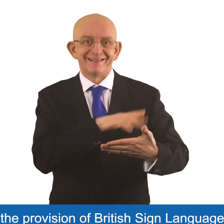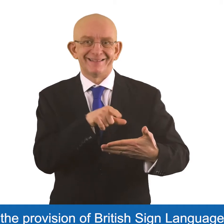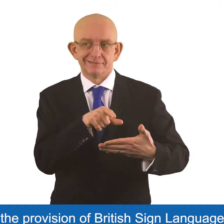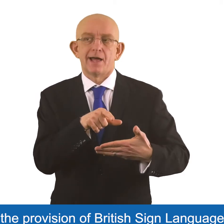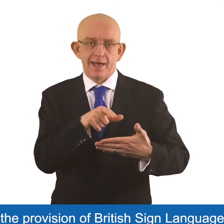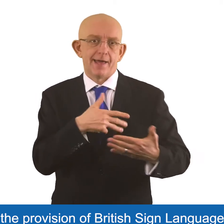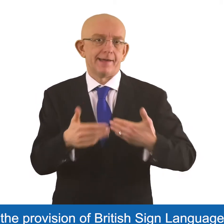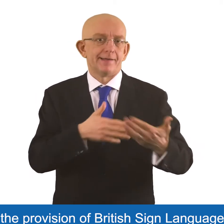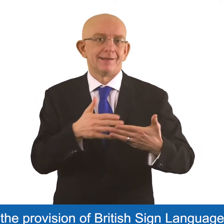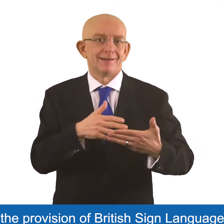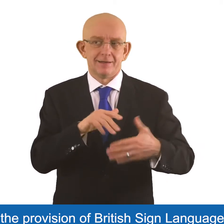so.